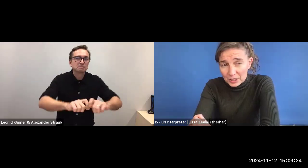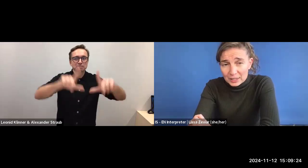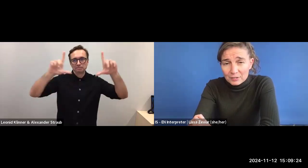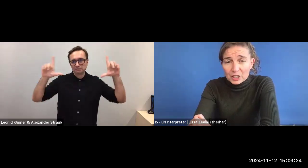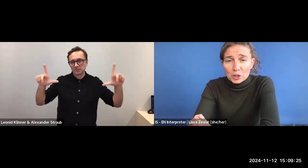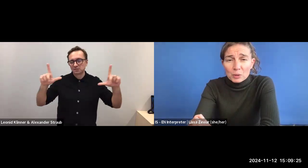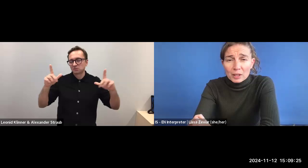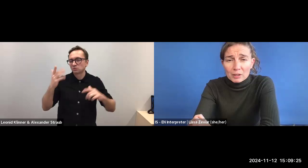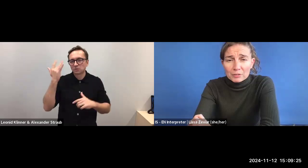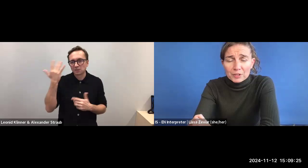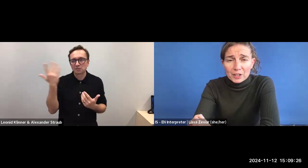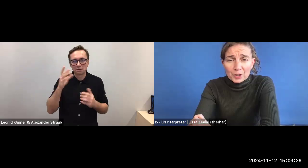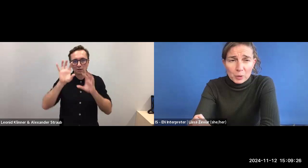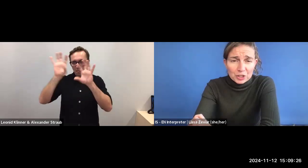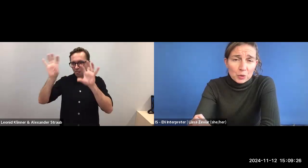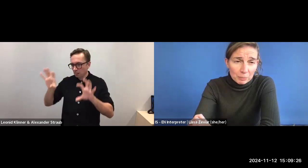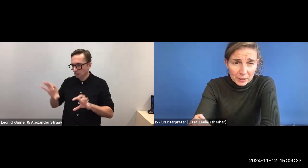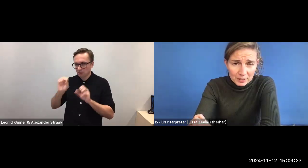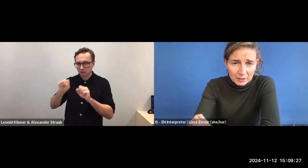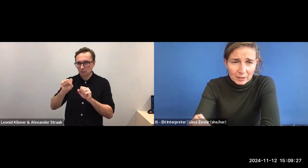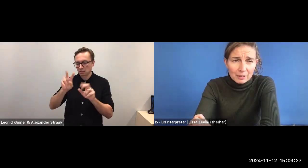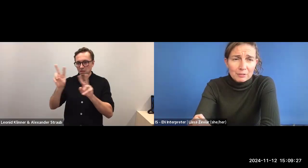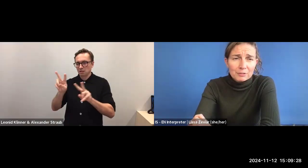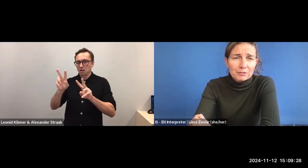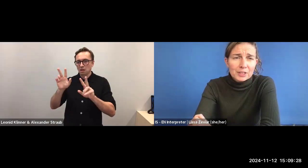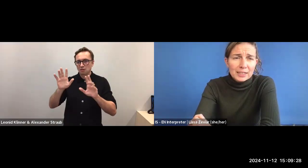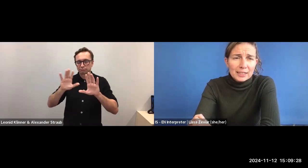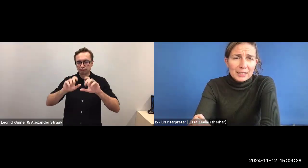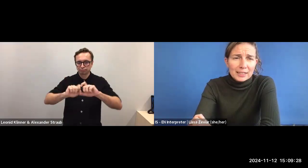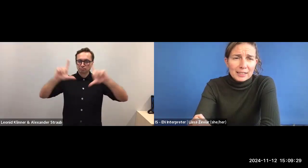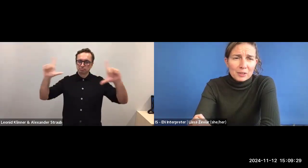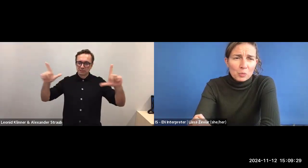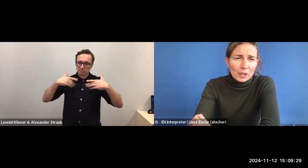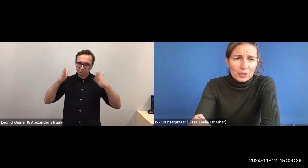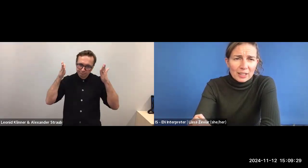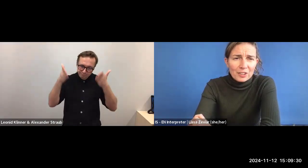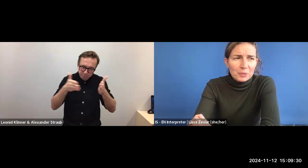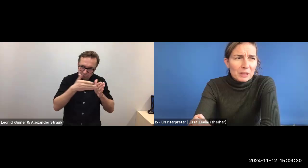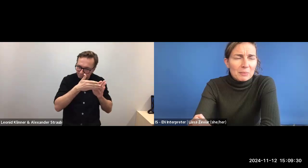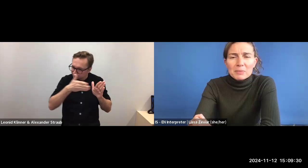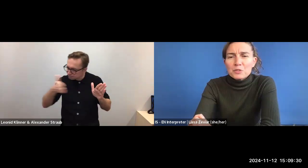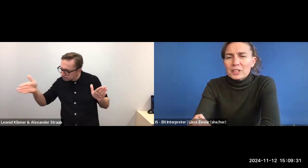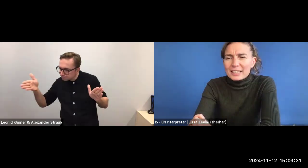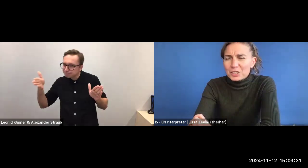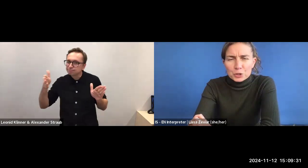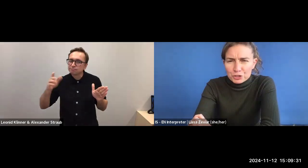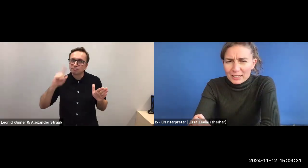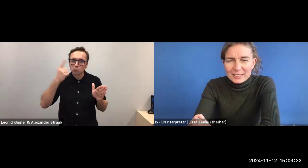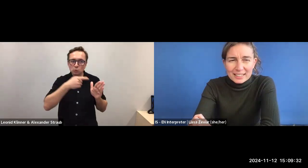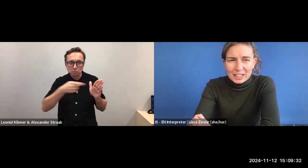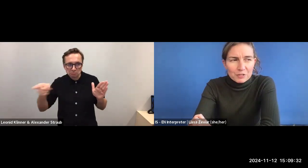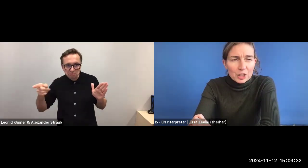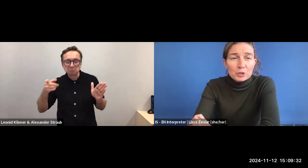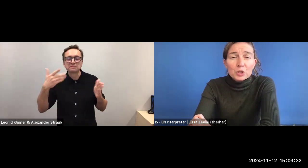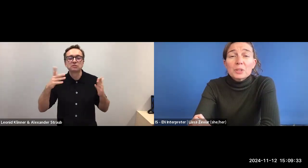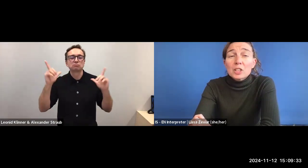Just like you can see the video of the question or the piece of one or the other, but maybe you feel like it's too distracting